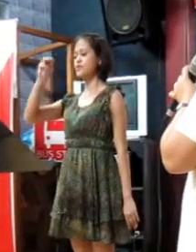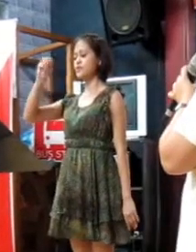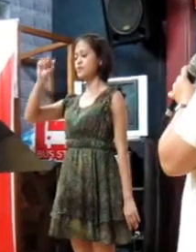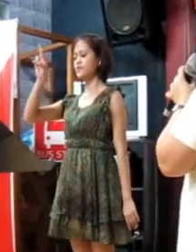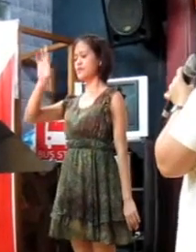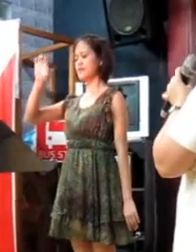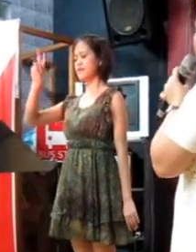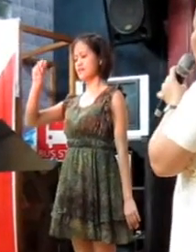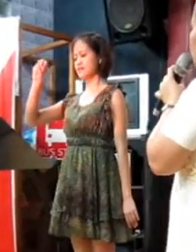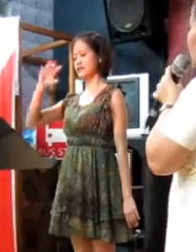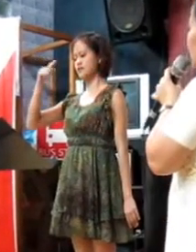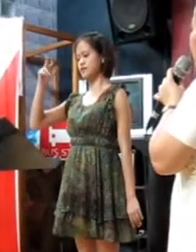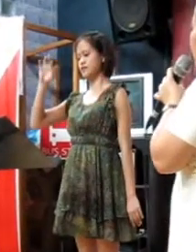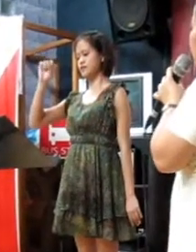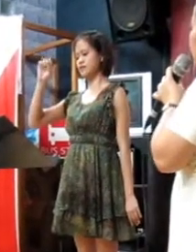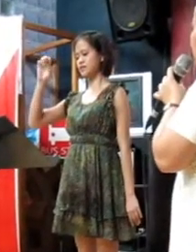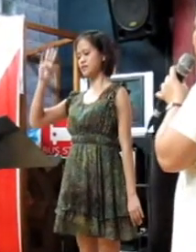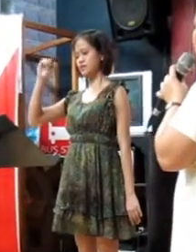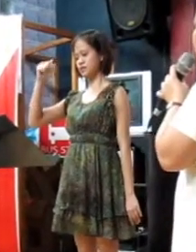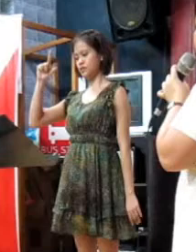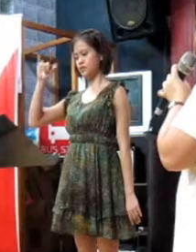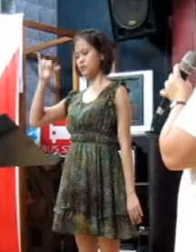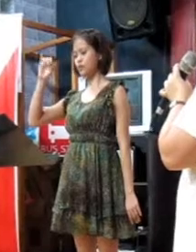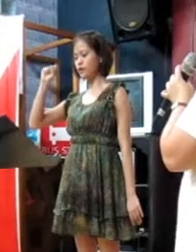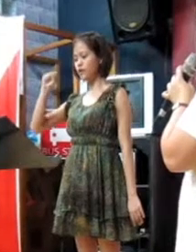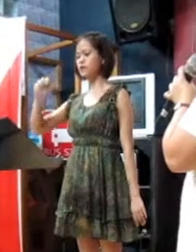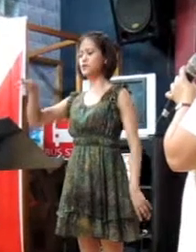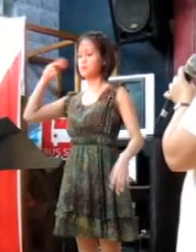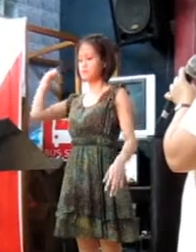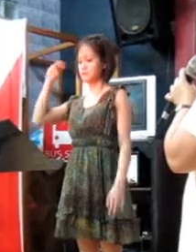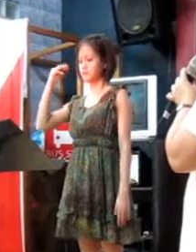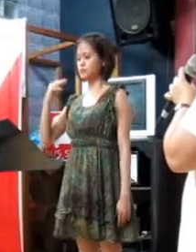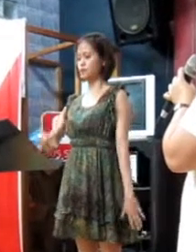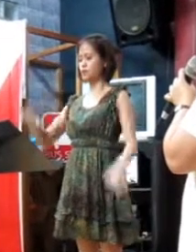I am Maureen Therese